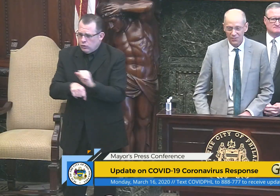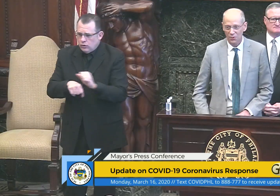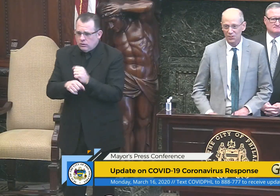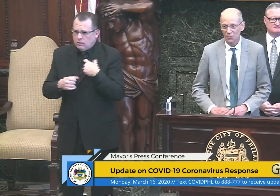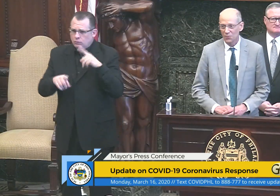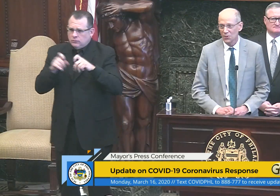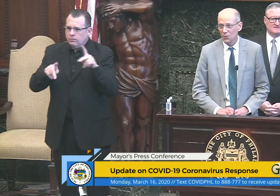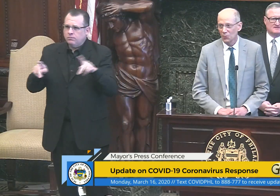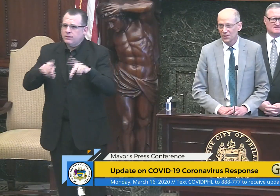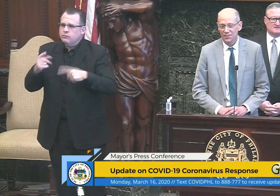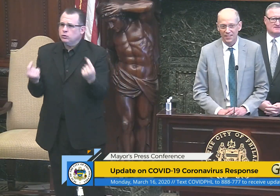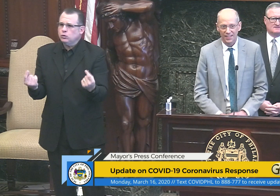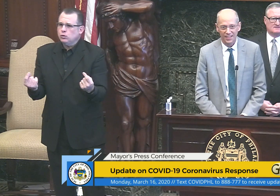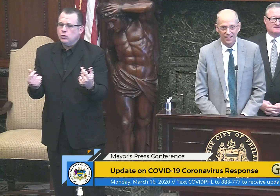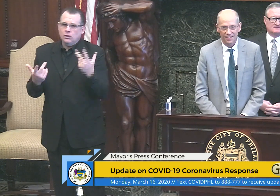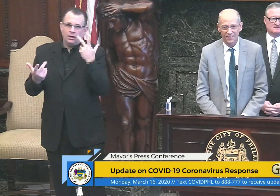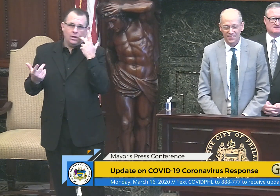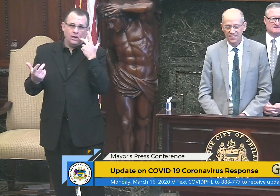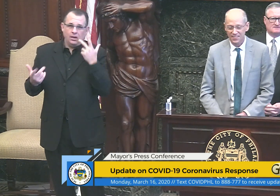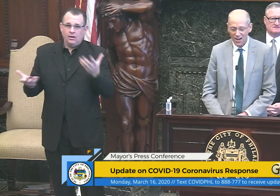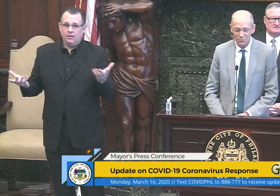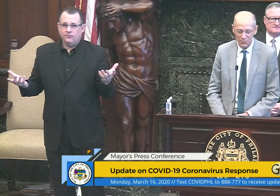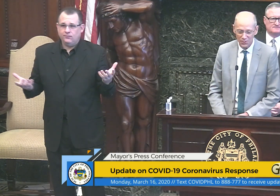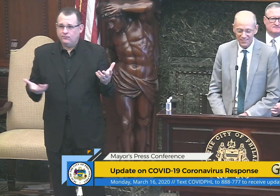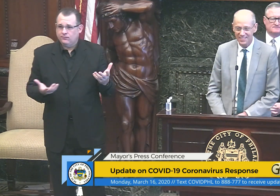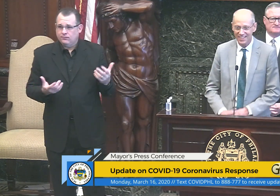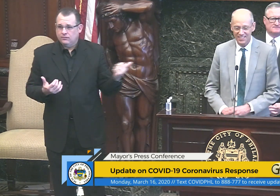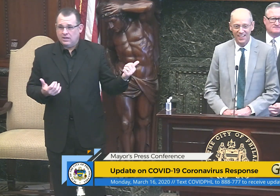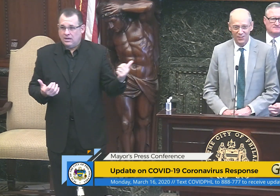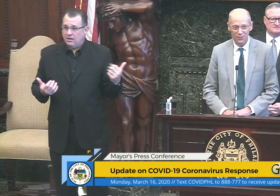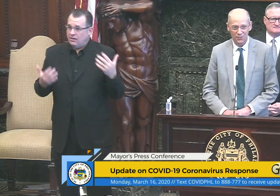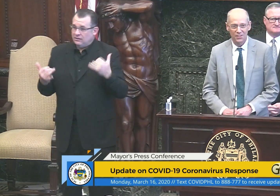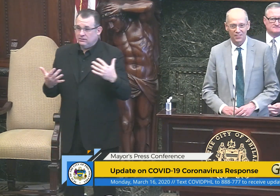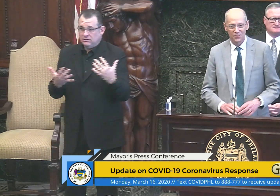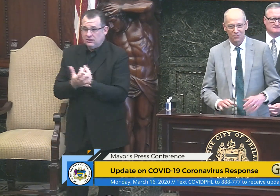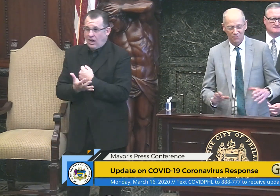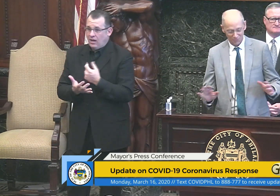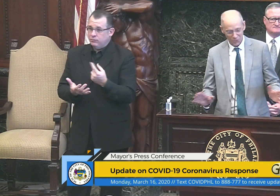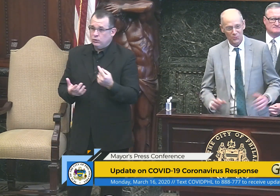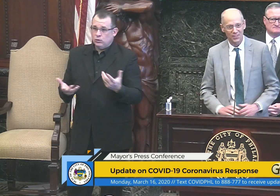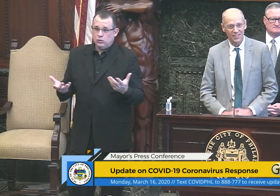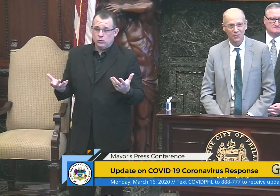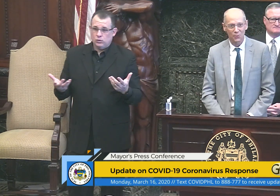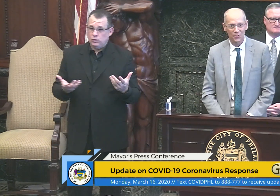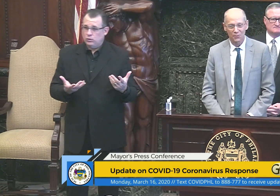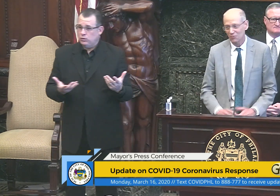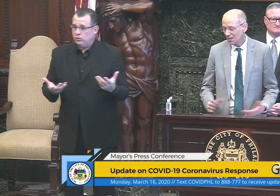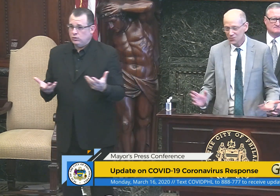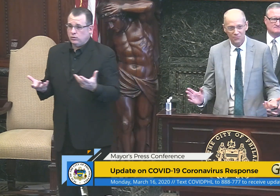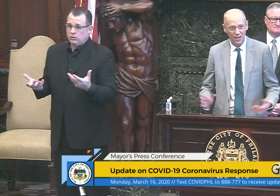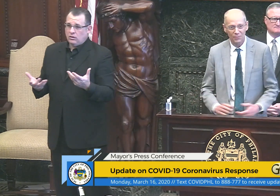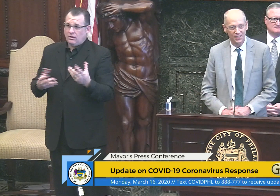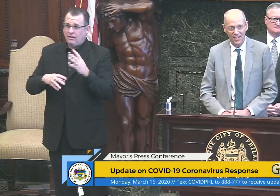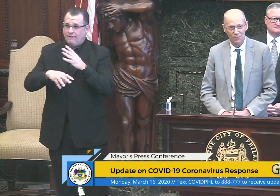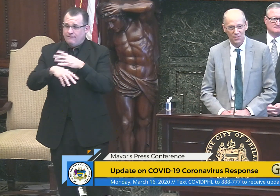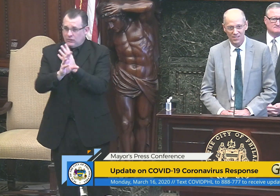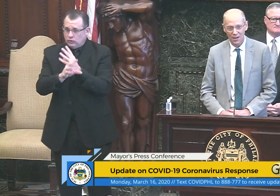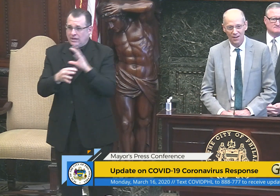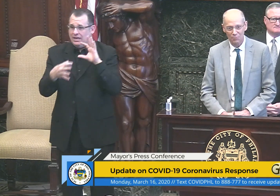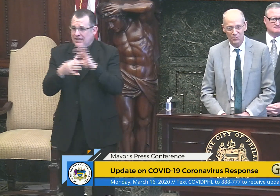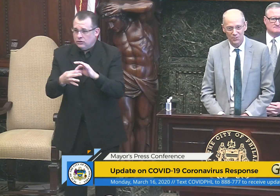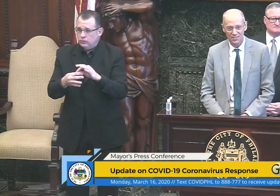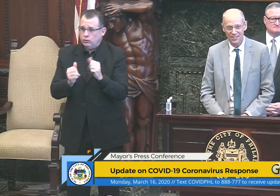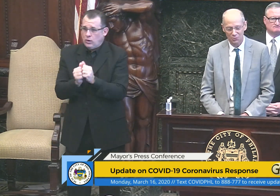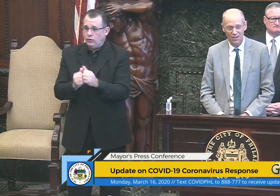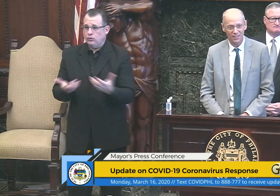As I said earlier, this is a time to get together virtually with your friends, family, and neighbor. There's a